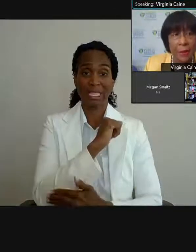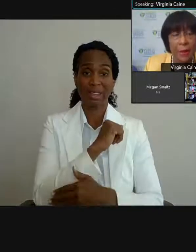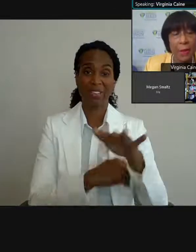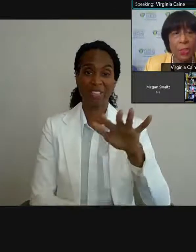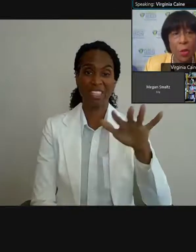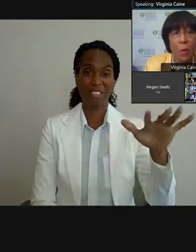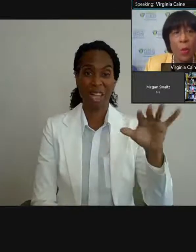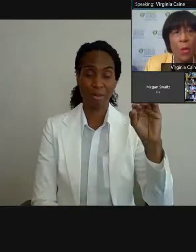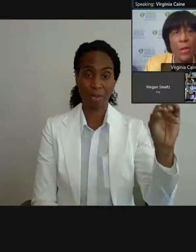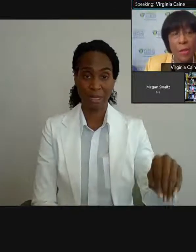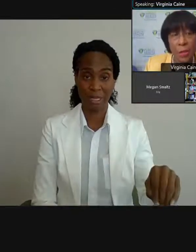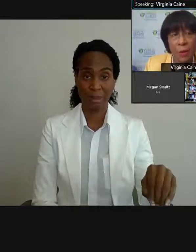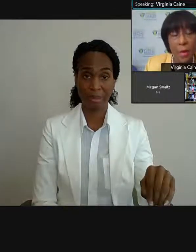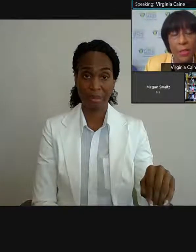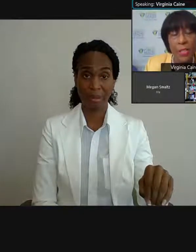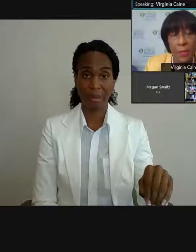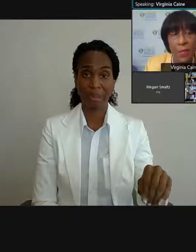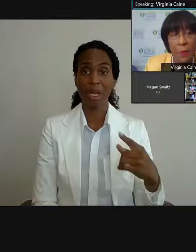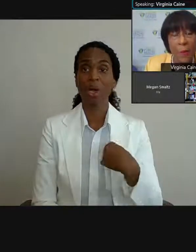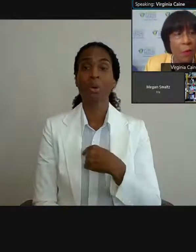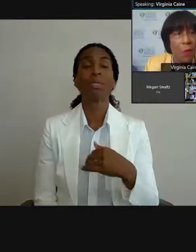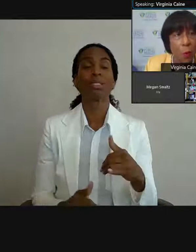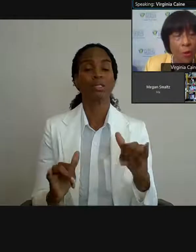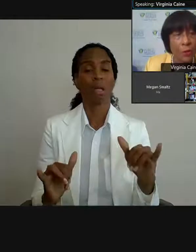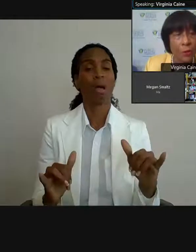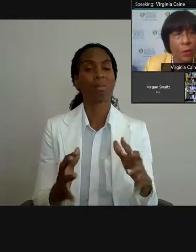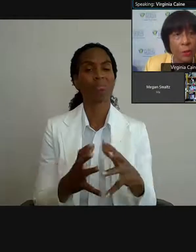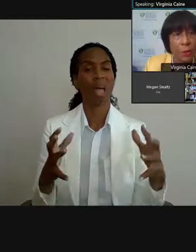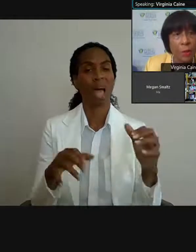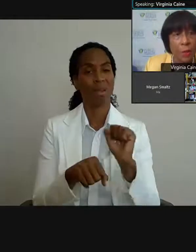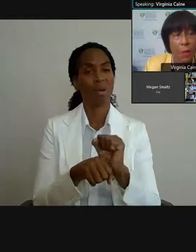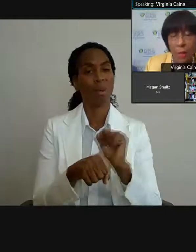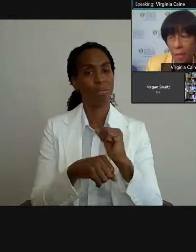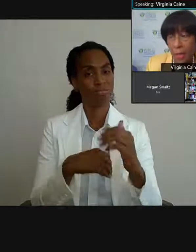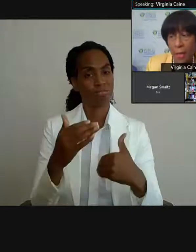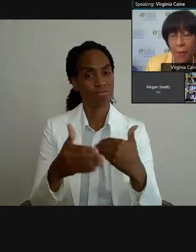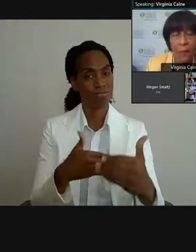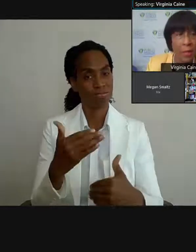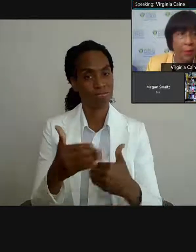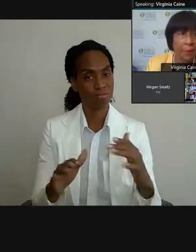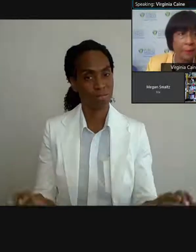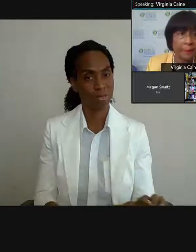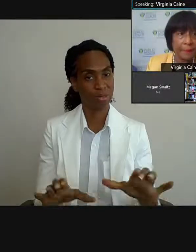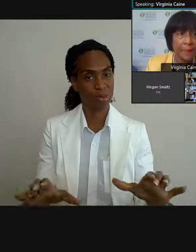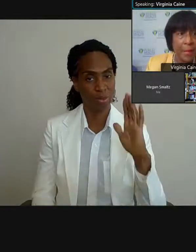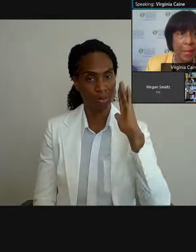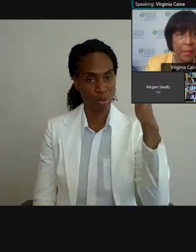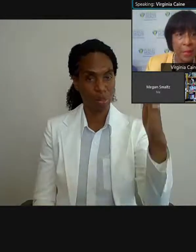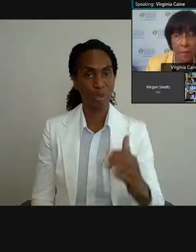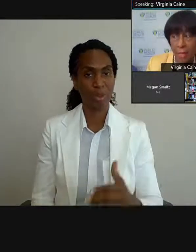55%. So we still have a significant amount of work to do ahead of us.